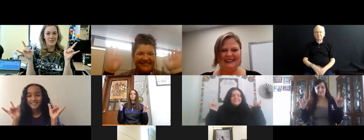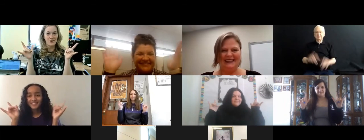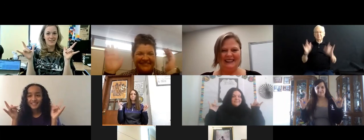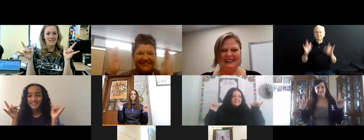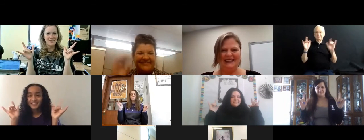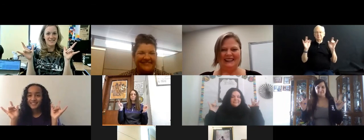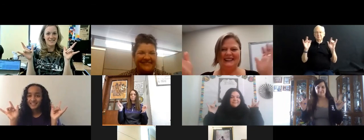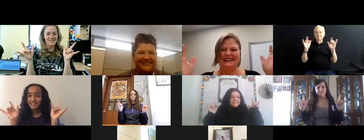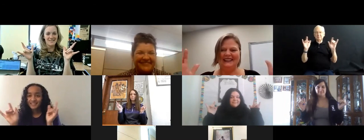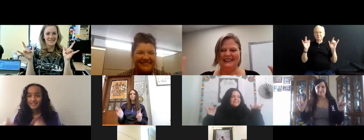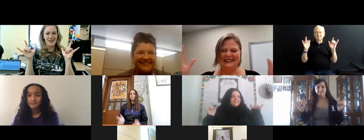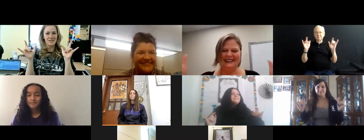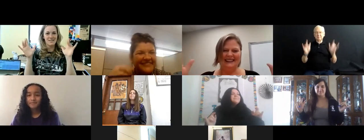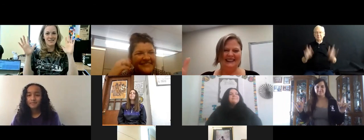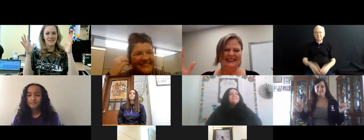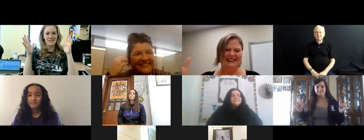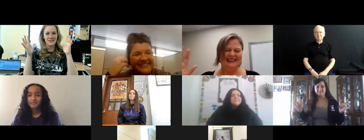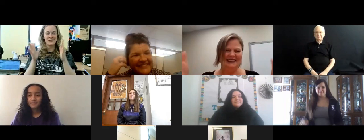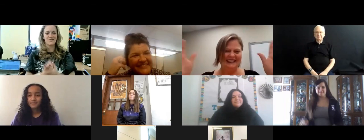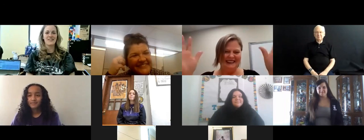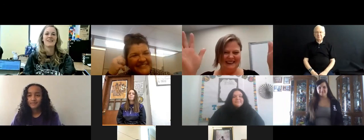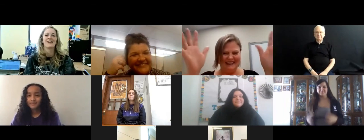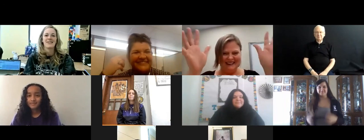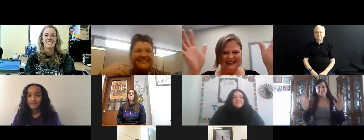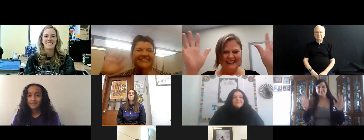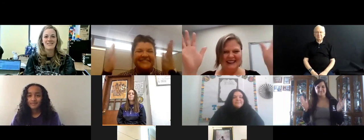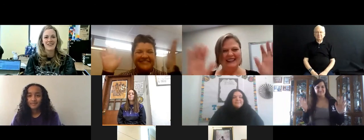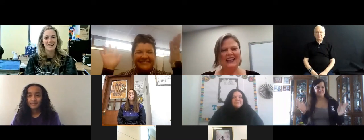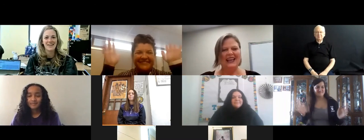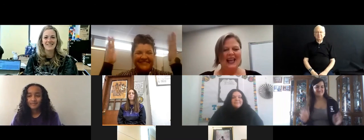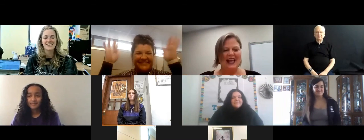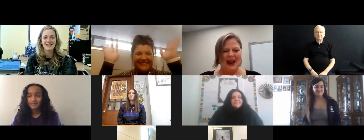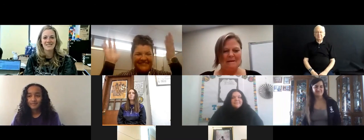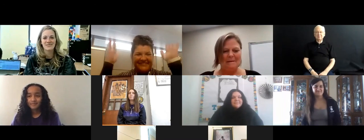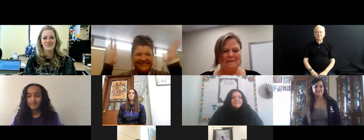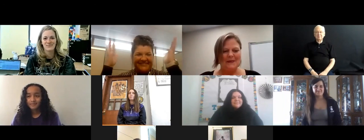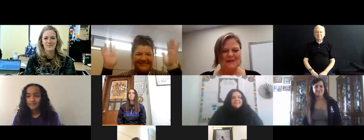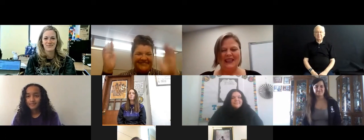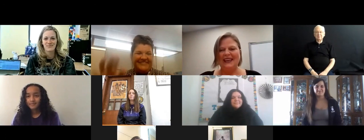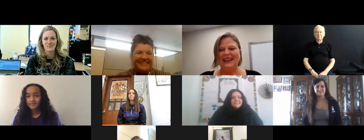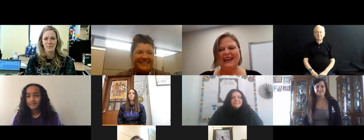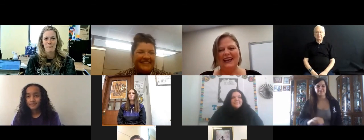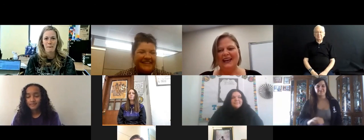And I love you, man. Awesome. Thank you, guys.